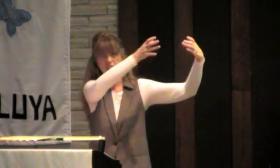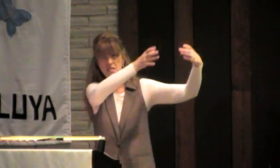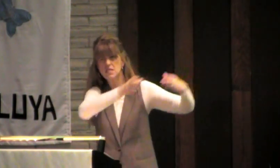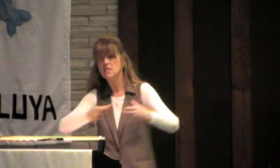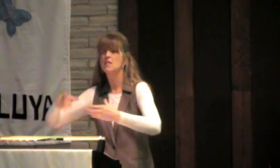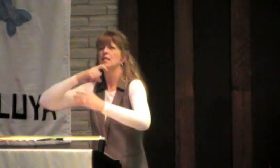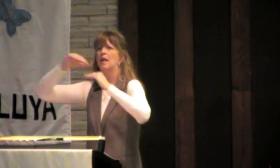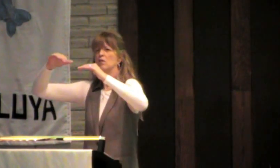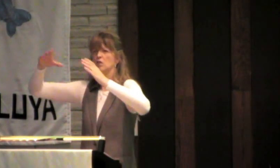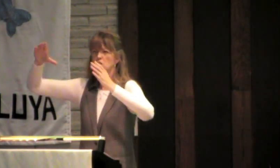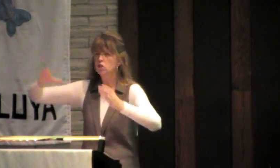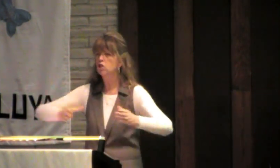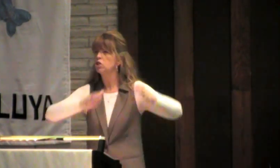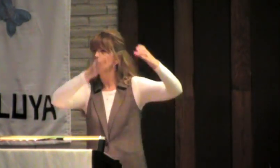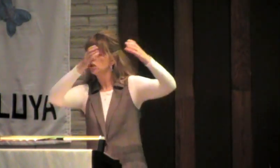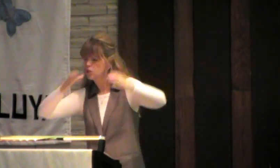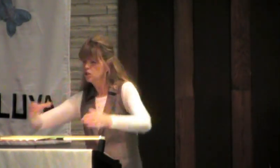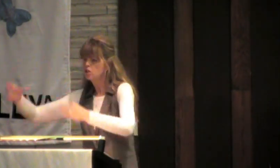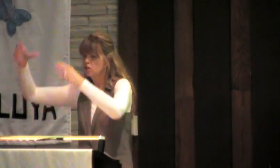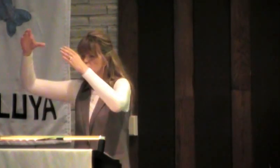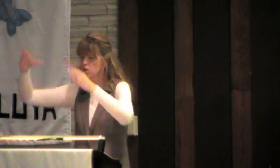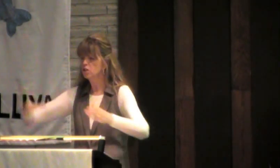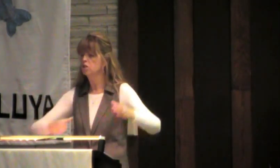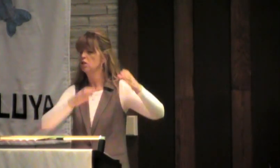they're coming out of Egypt, okay? So they traveled